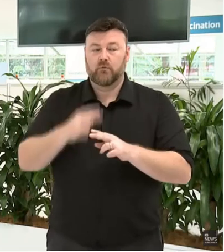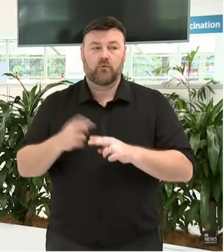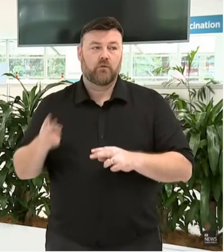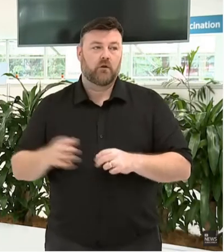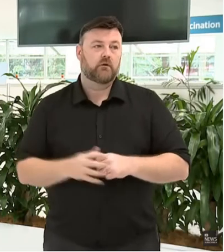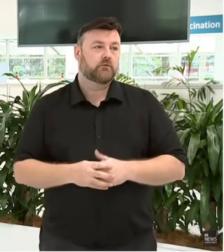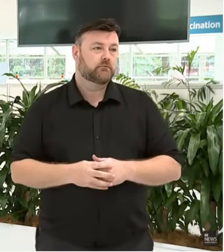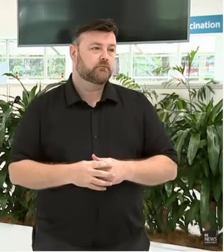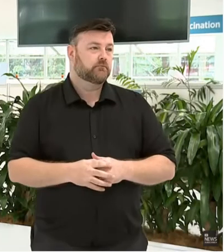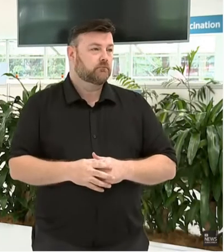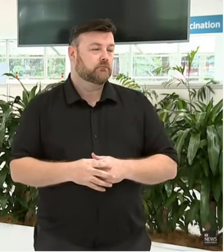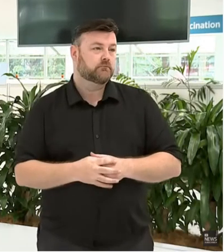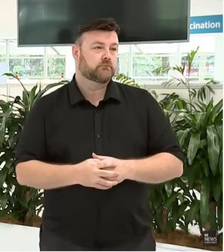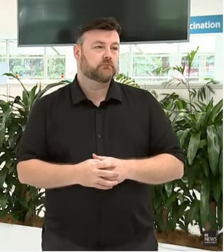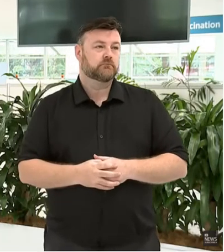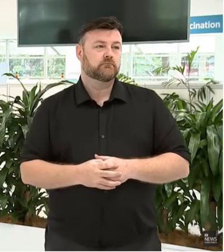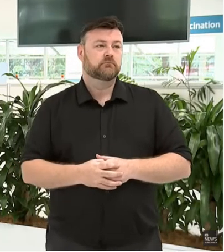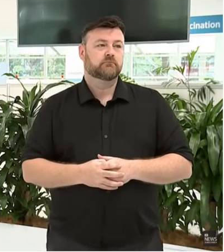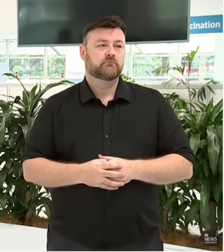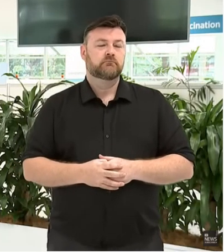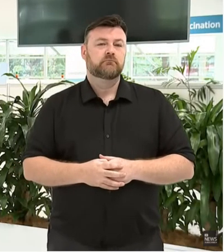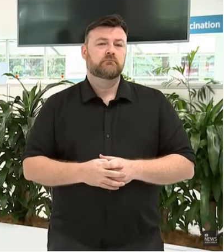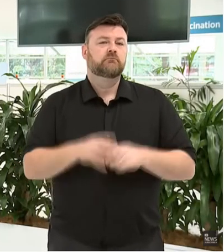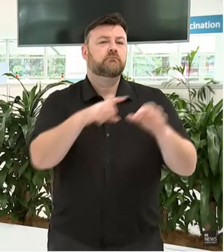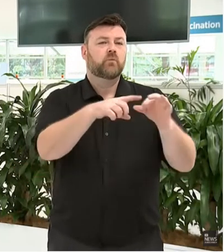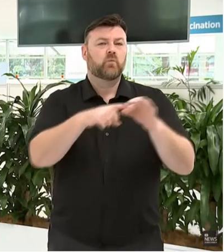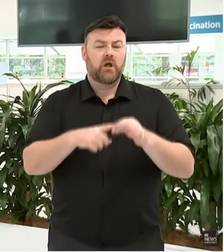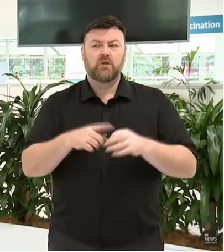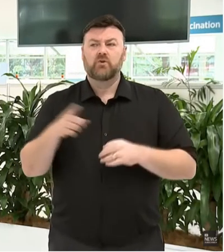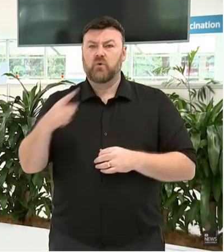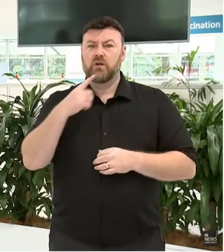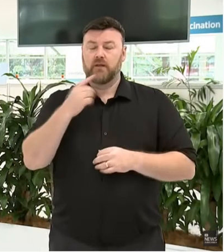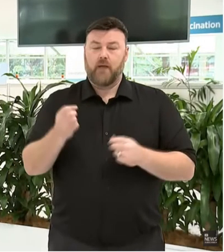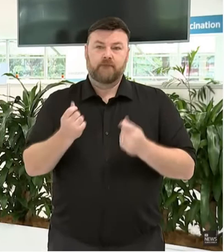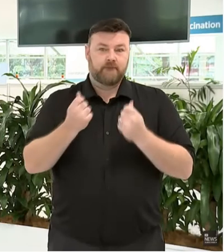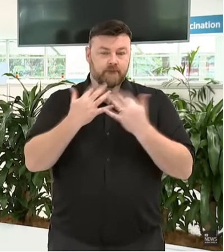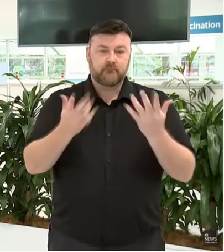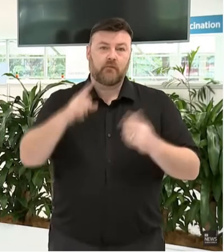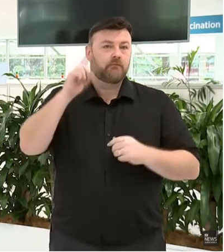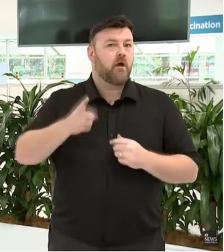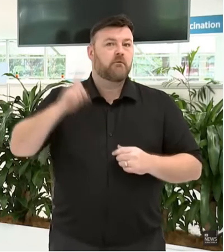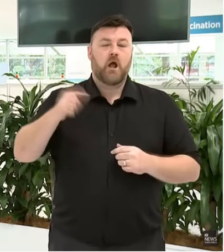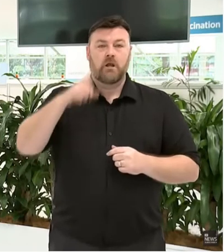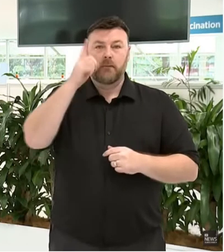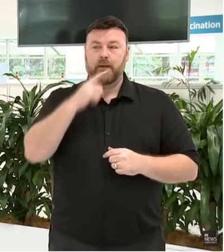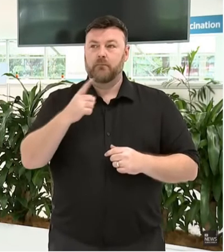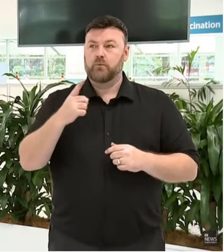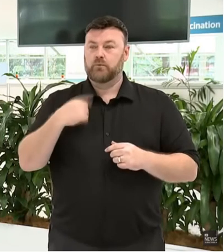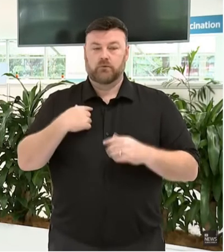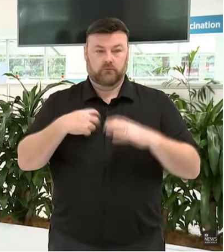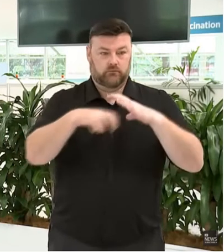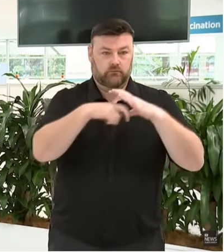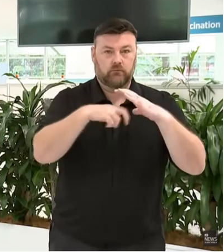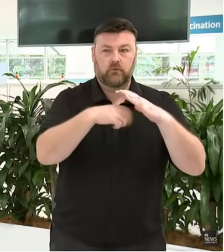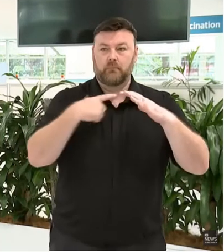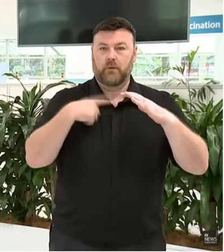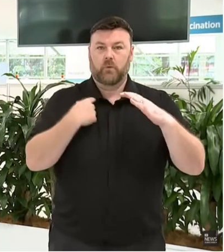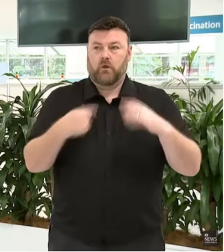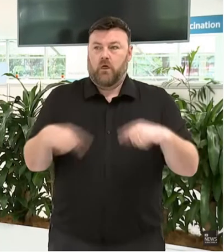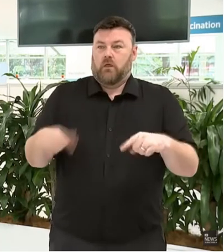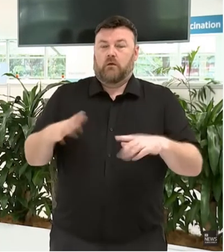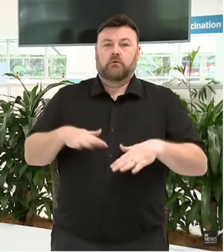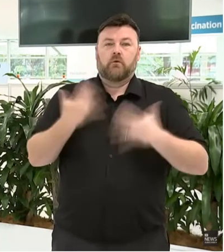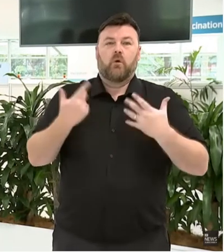Premier, we've got thousands of people isolating now. Others a bit too nervous to travel. Yeah. Are you concerned about the impact this is going to have